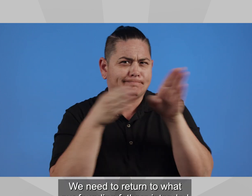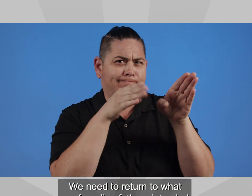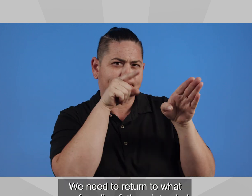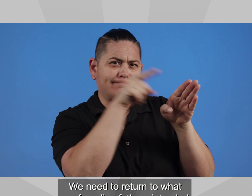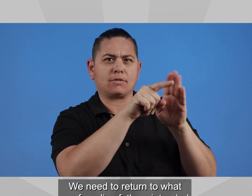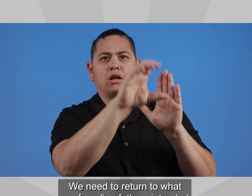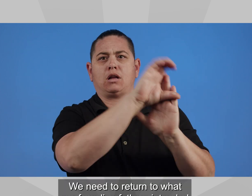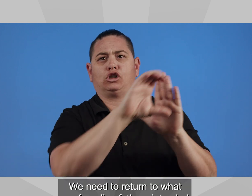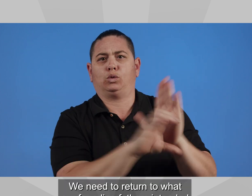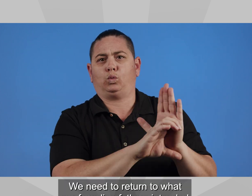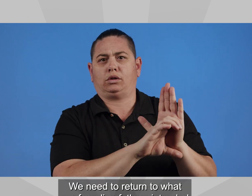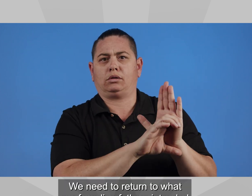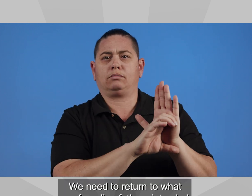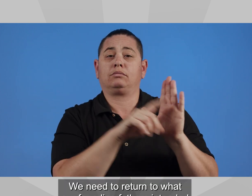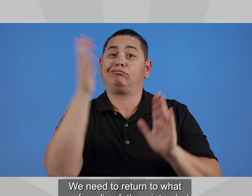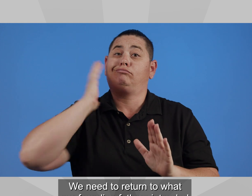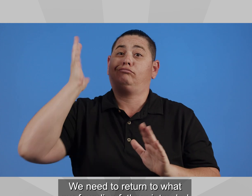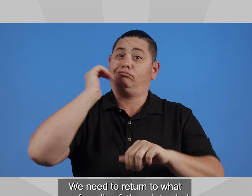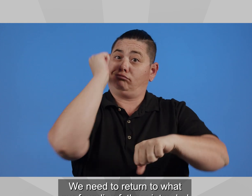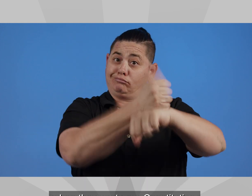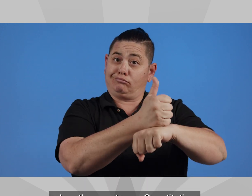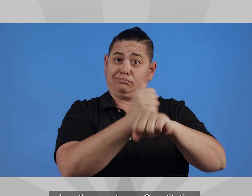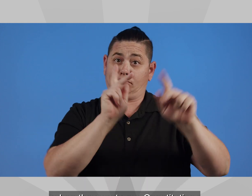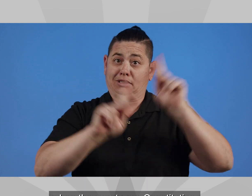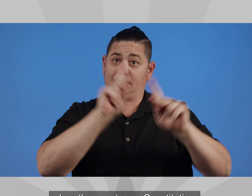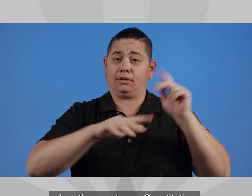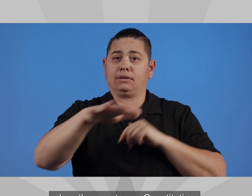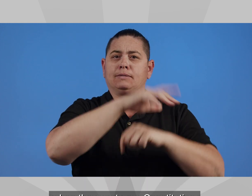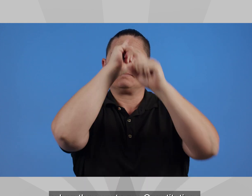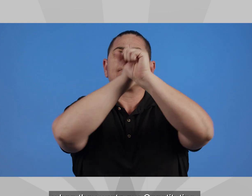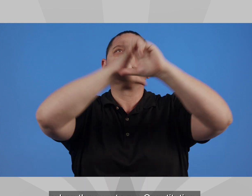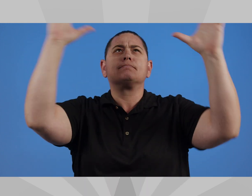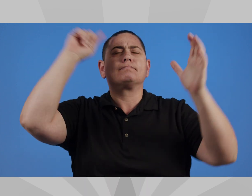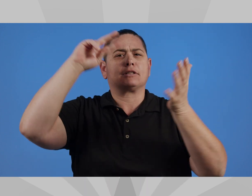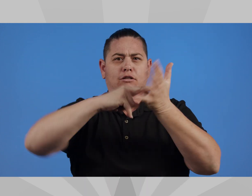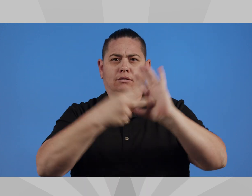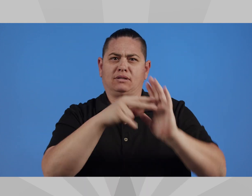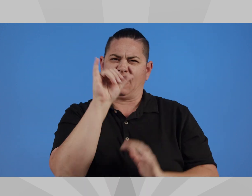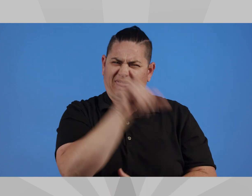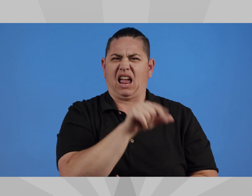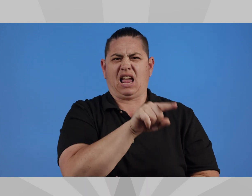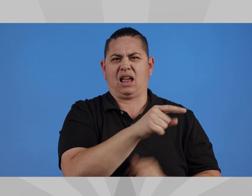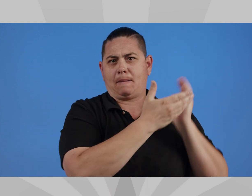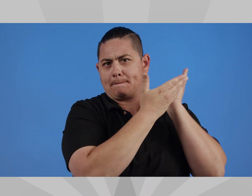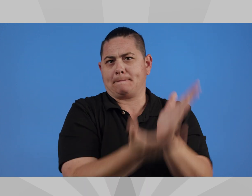We need to return to what our founding fathers intended when they wrote our Constitution.